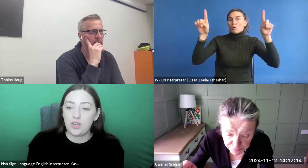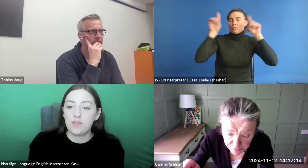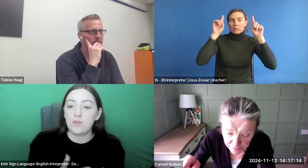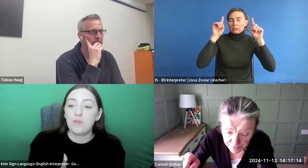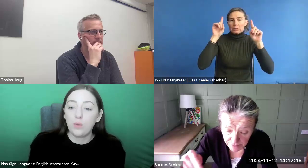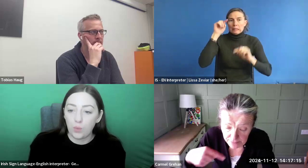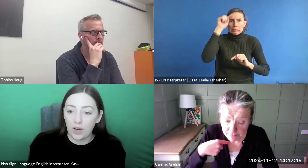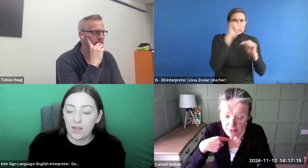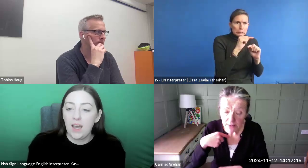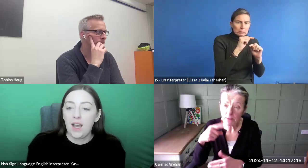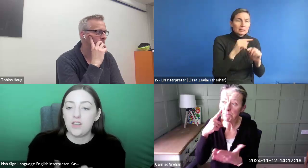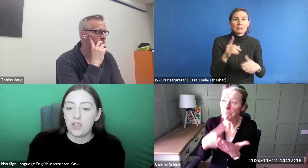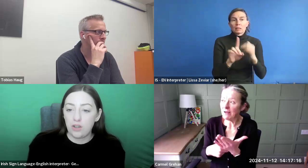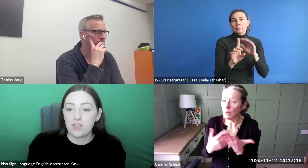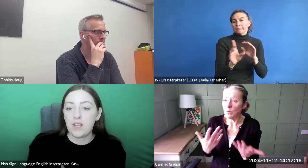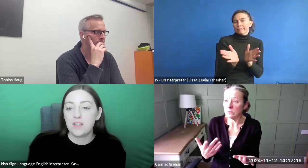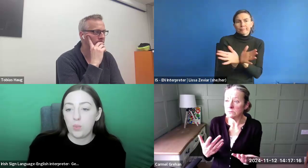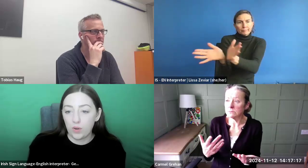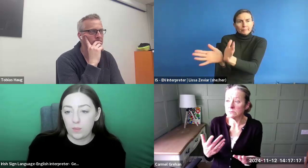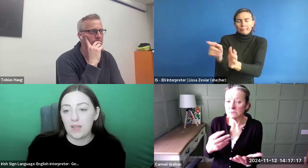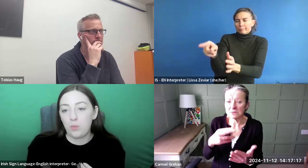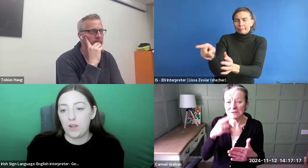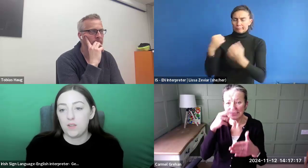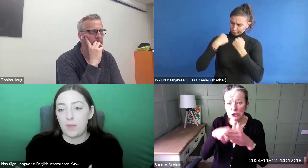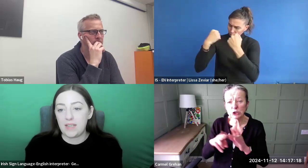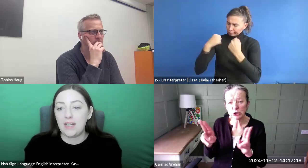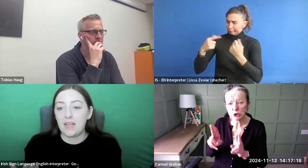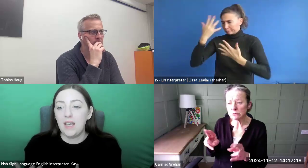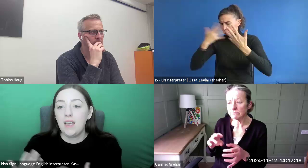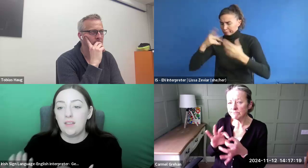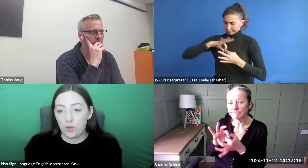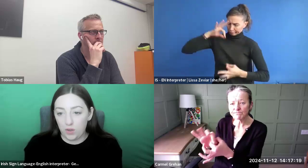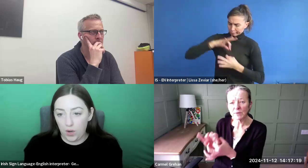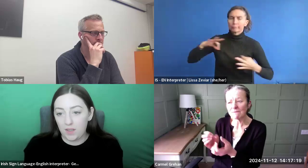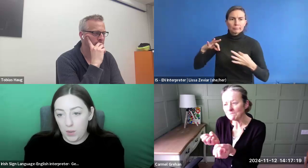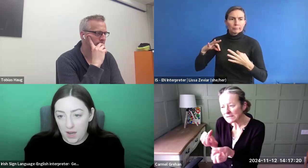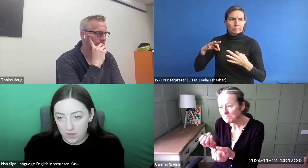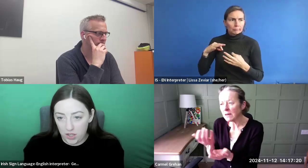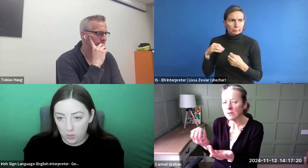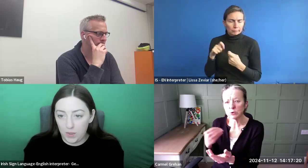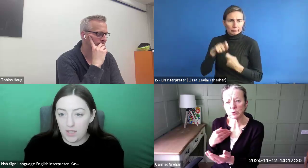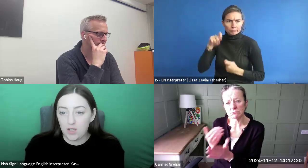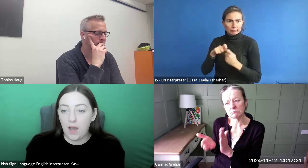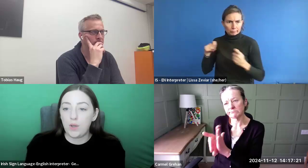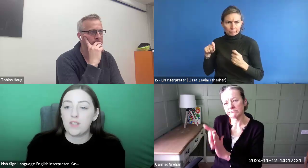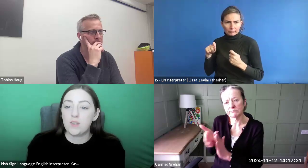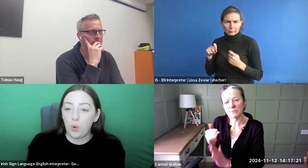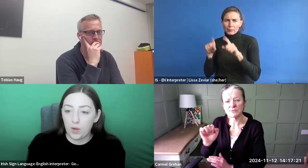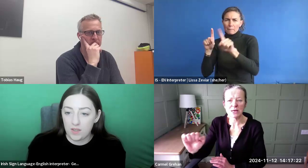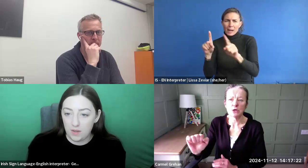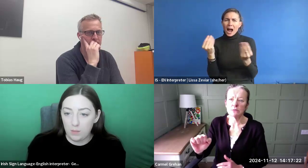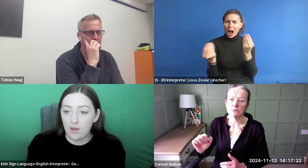to look at the students doing their own work and to encourage that and support them in that while also maintaining the other work that we have to do, but we need to know how we